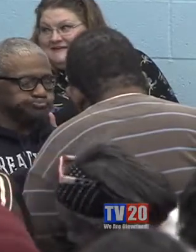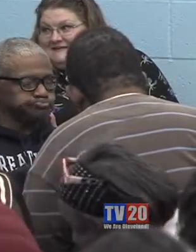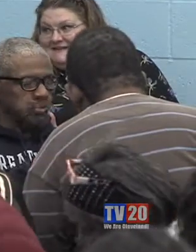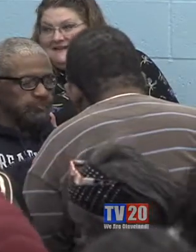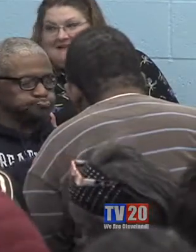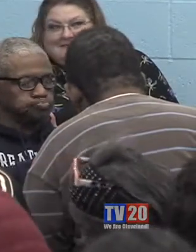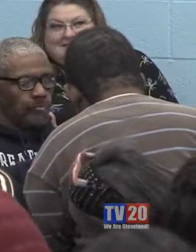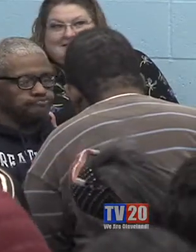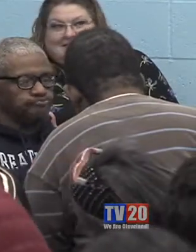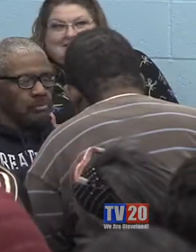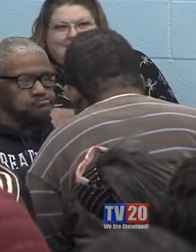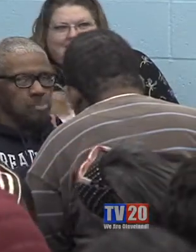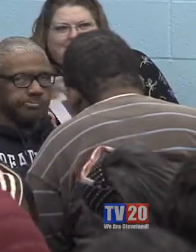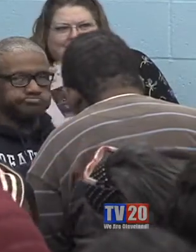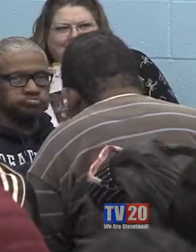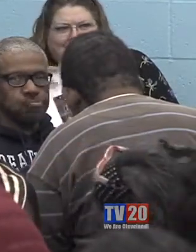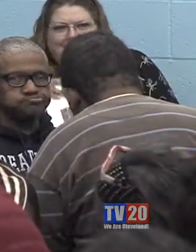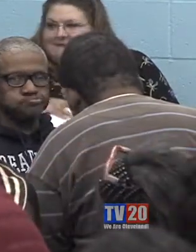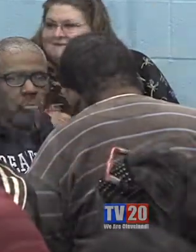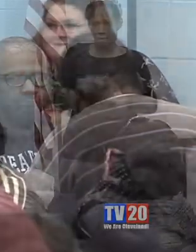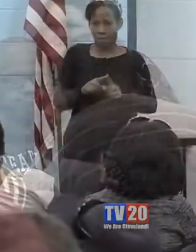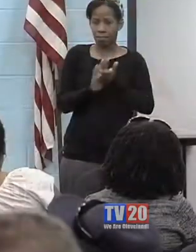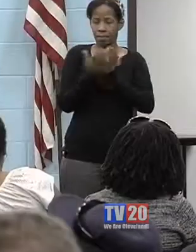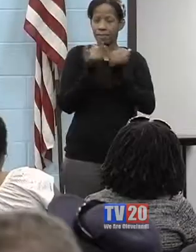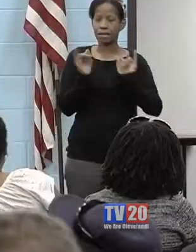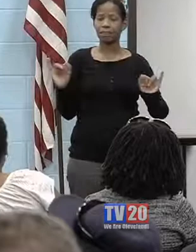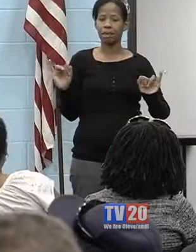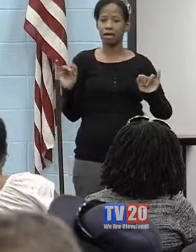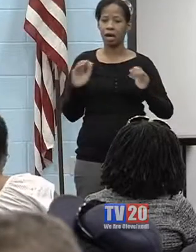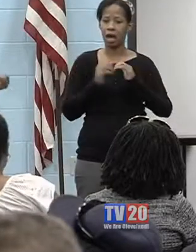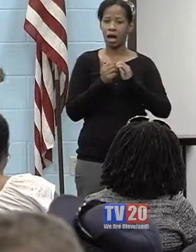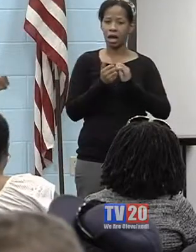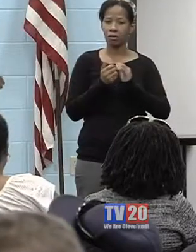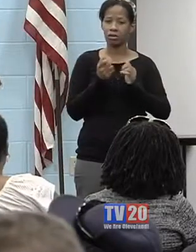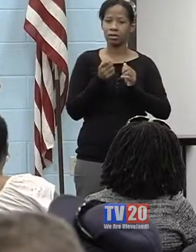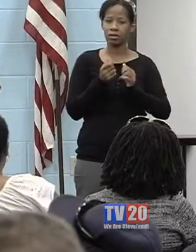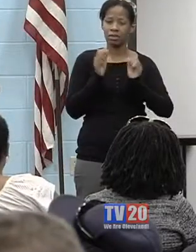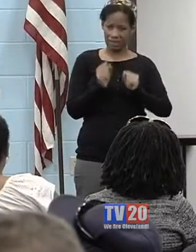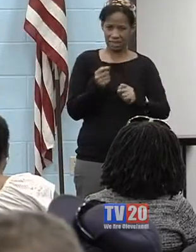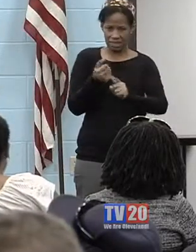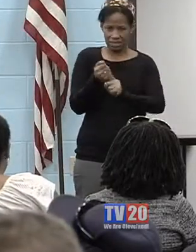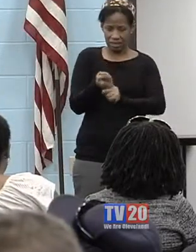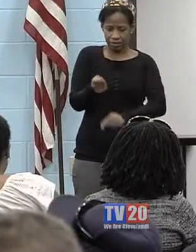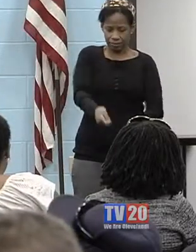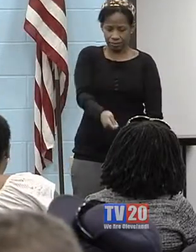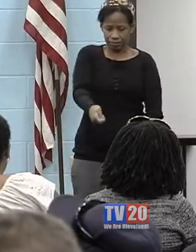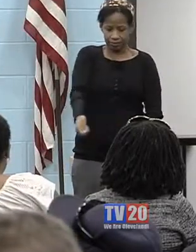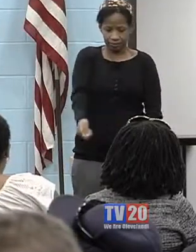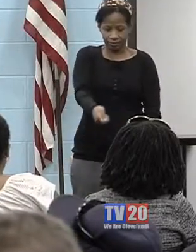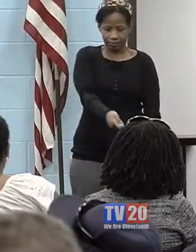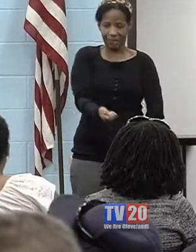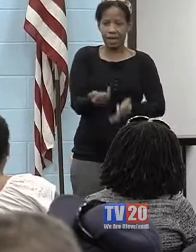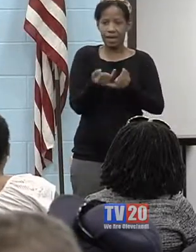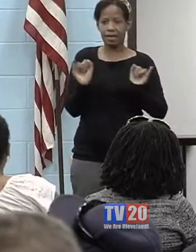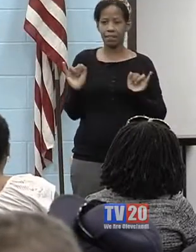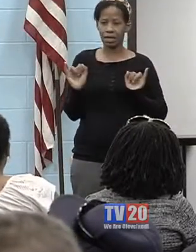cane. For us, it's about independence. The first step in independence is being able to be out there on your